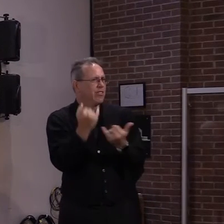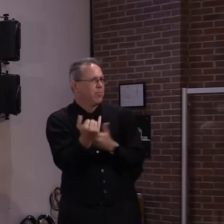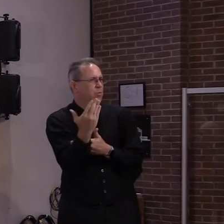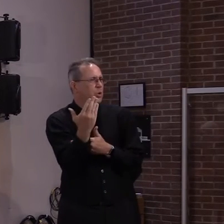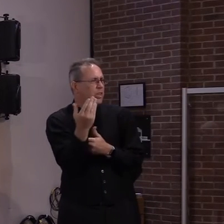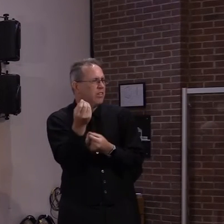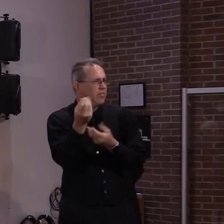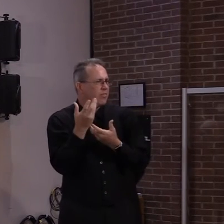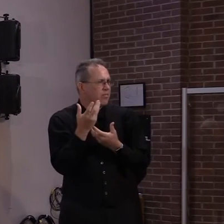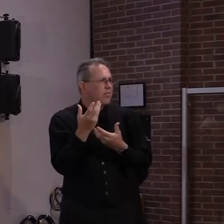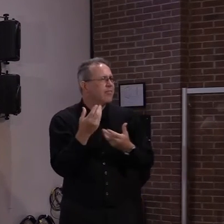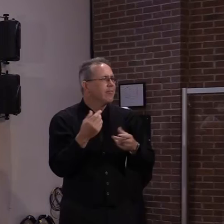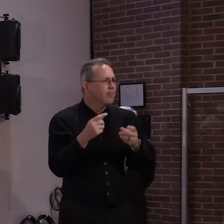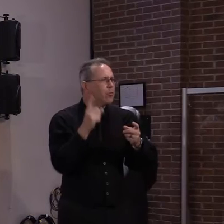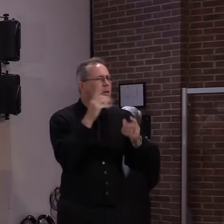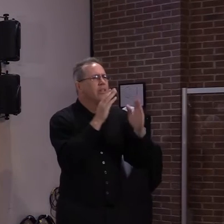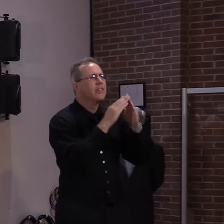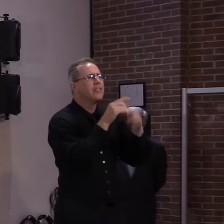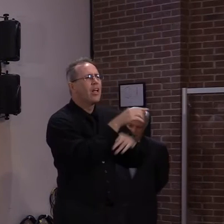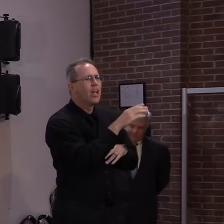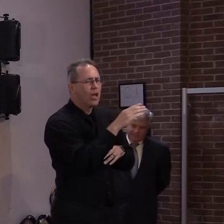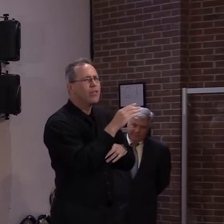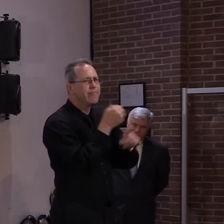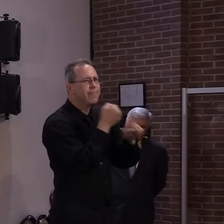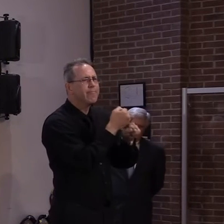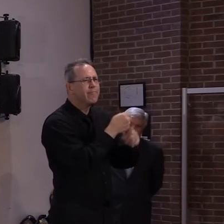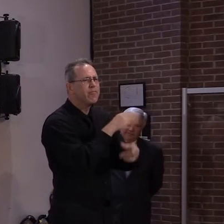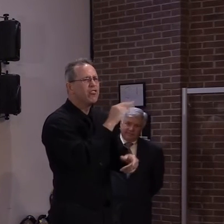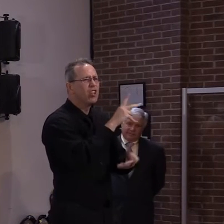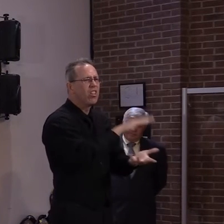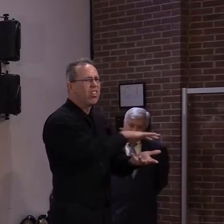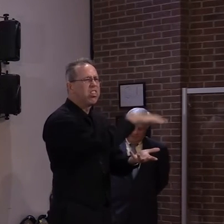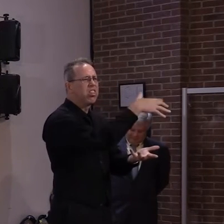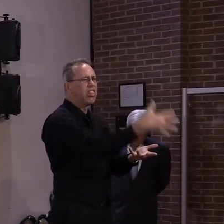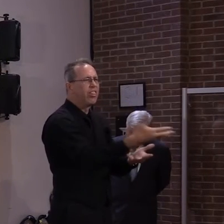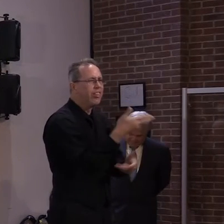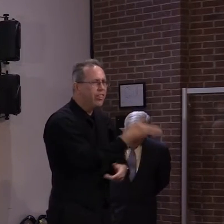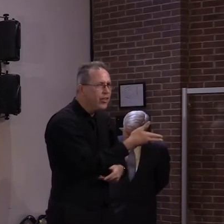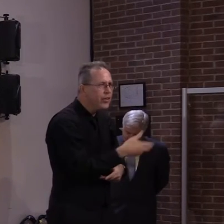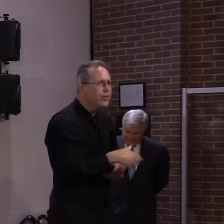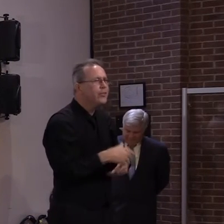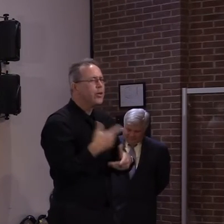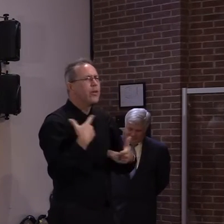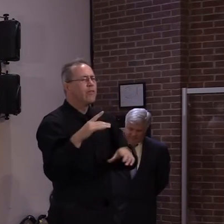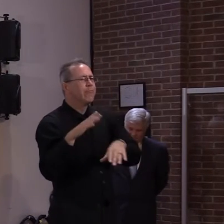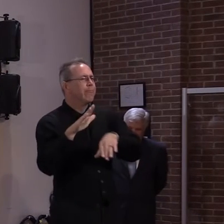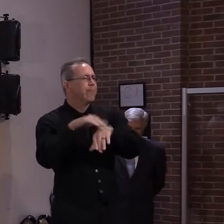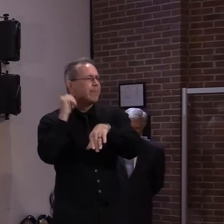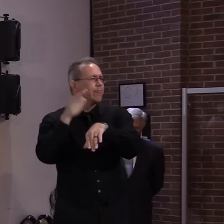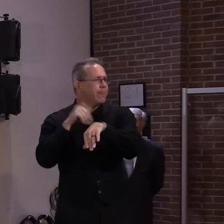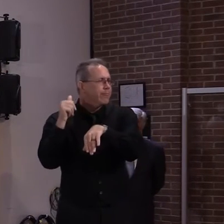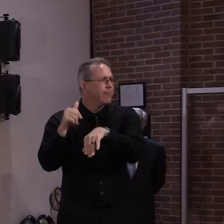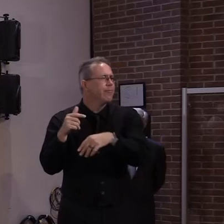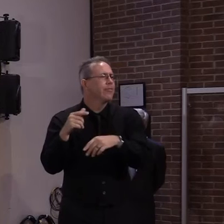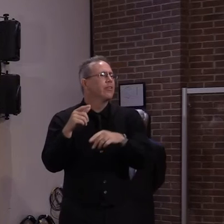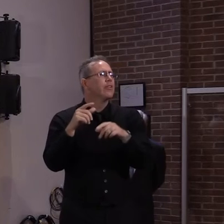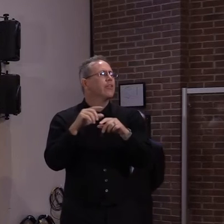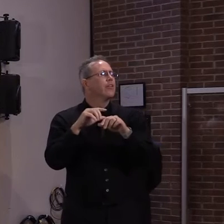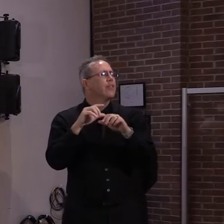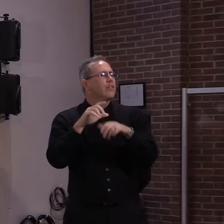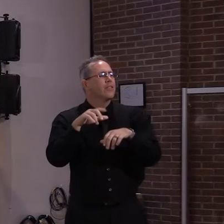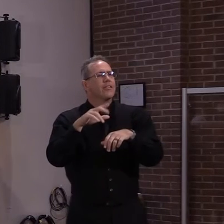we've, as the governor indicated, looped in the Agency of Natural Resources and the barracks commander in that area. I'll be coordinating with them